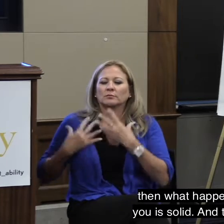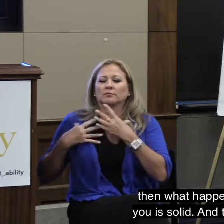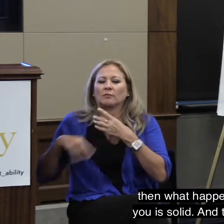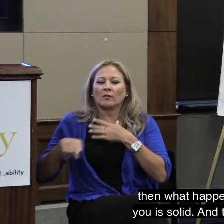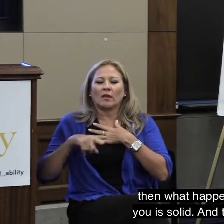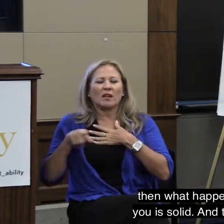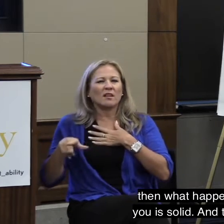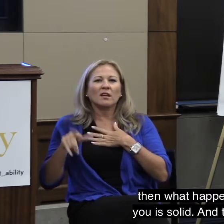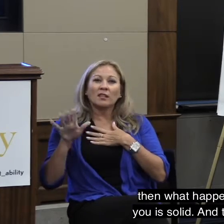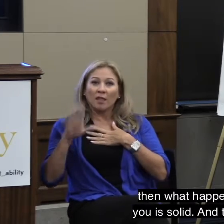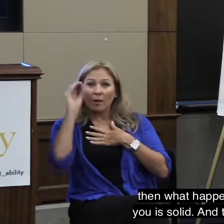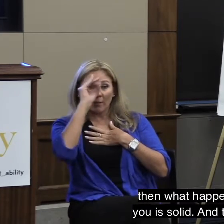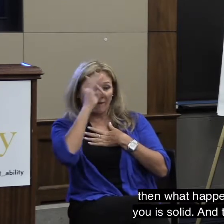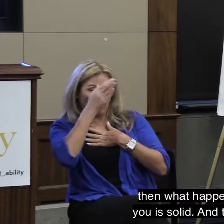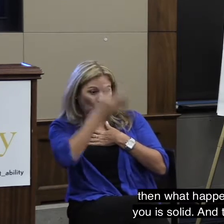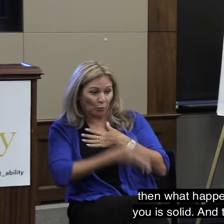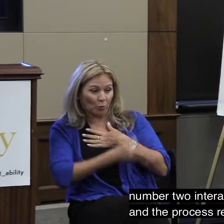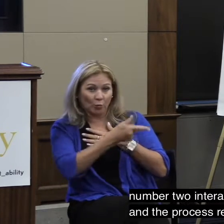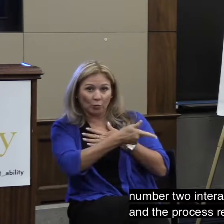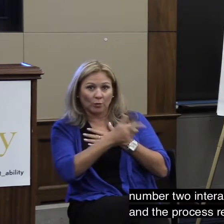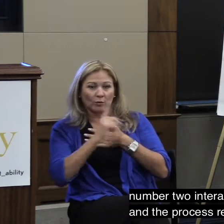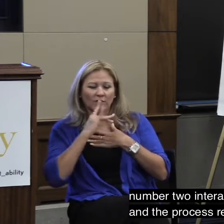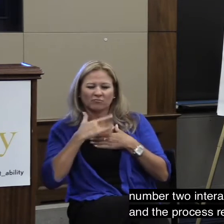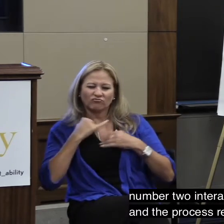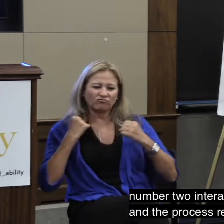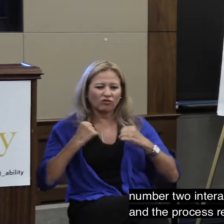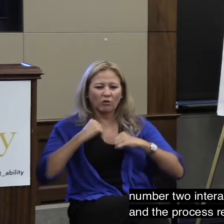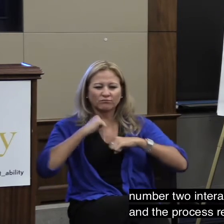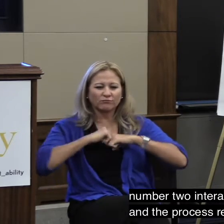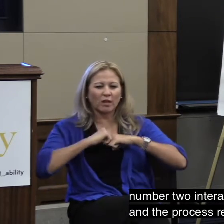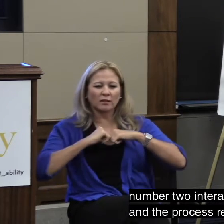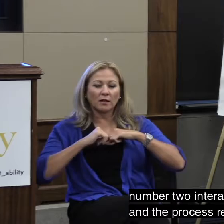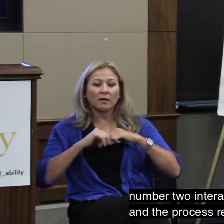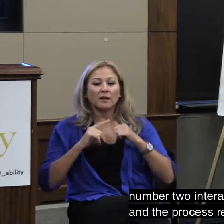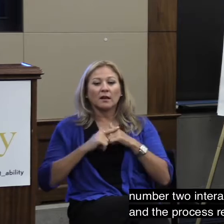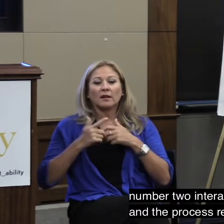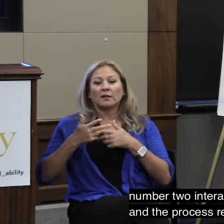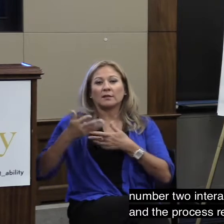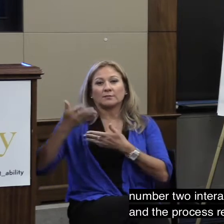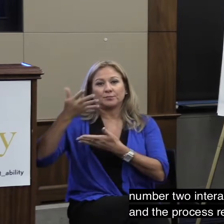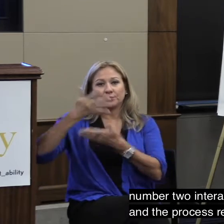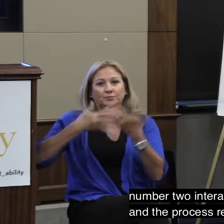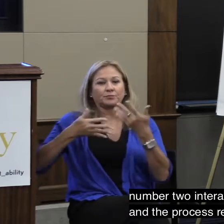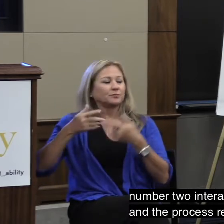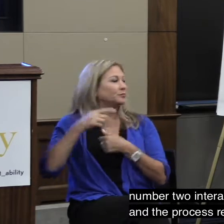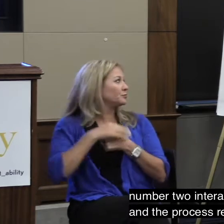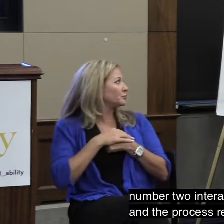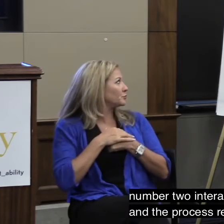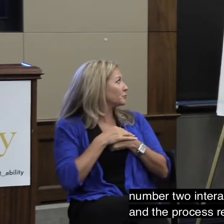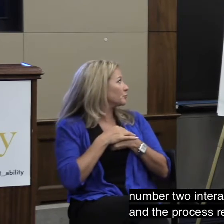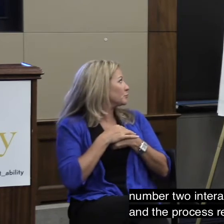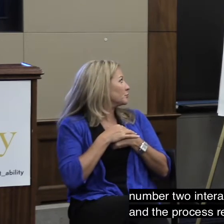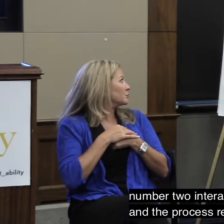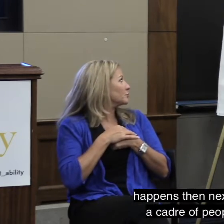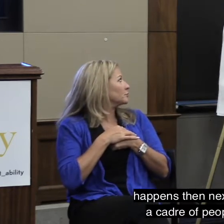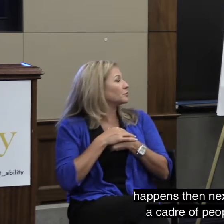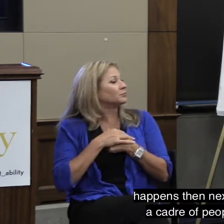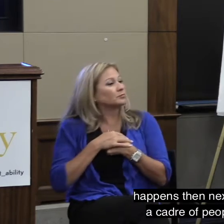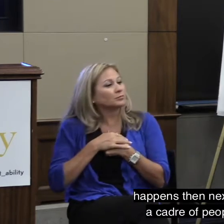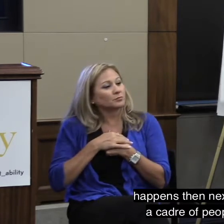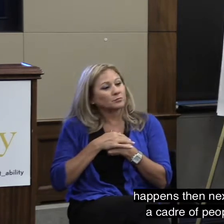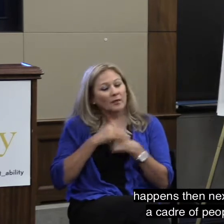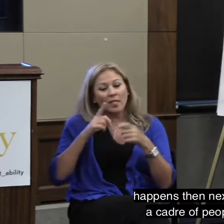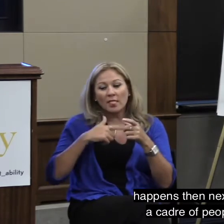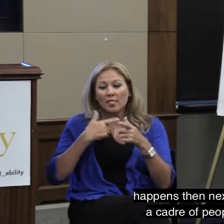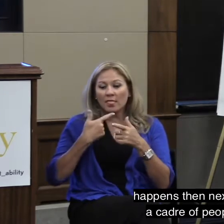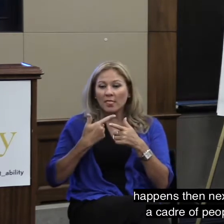you is solid. And then what happens is person number two interacts with person number three, and the process repeats. So then imagine what happens then